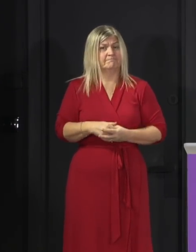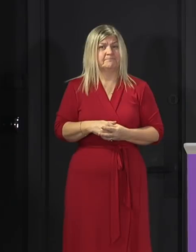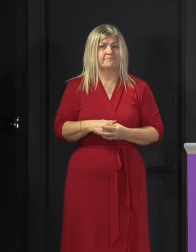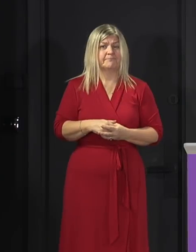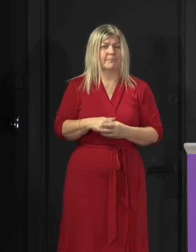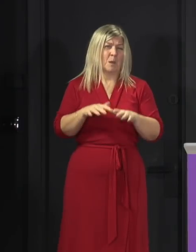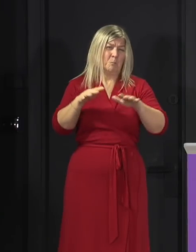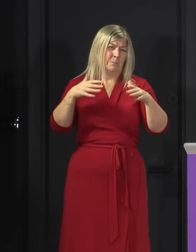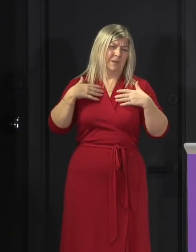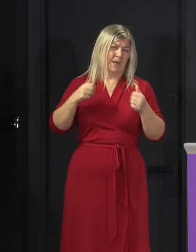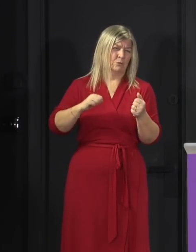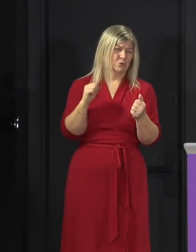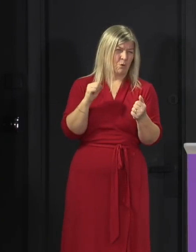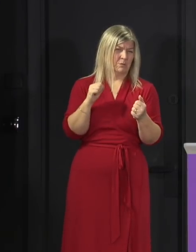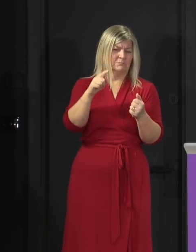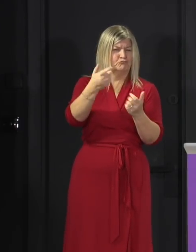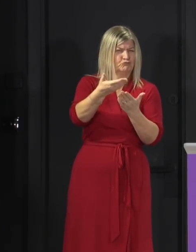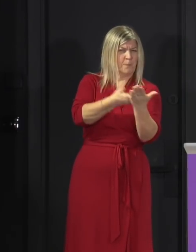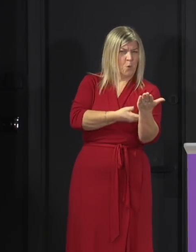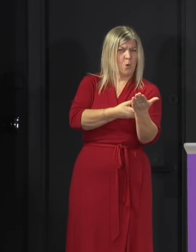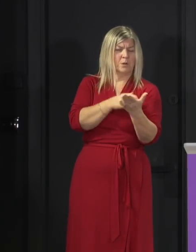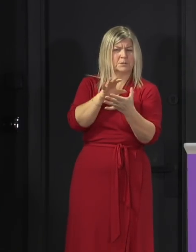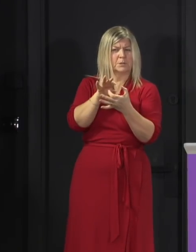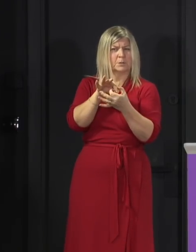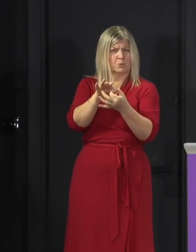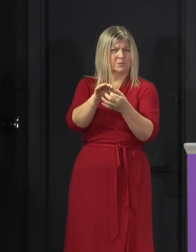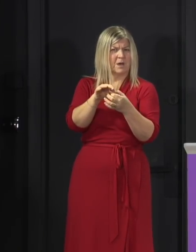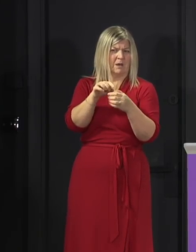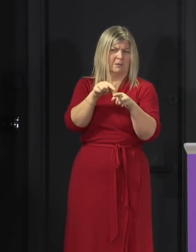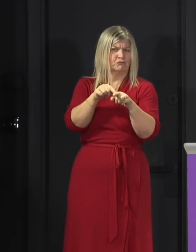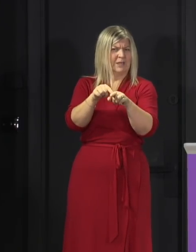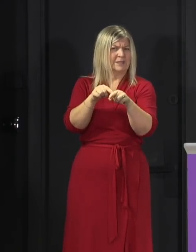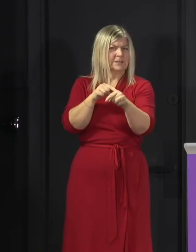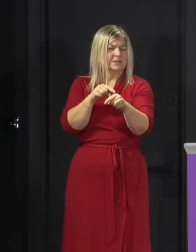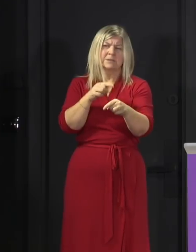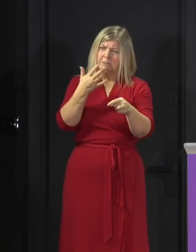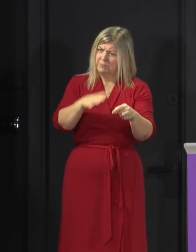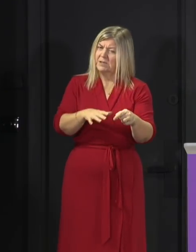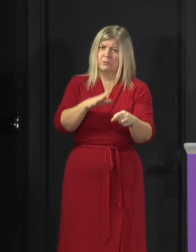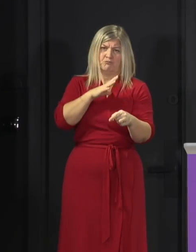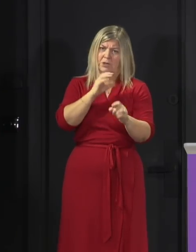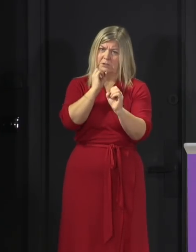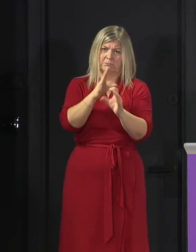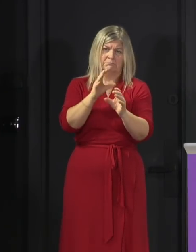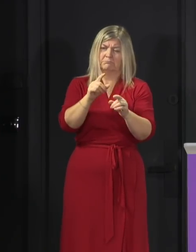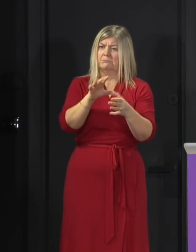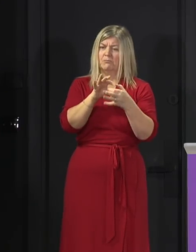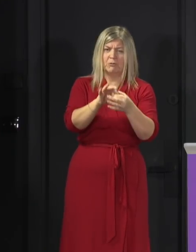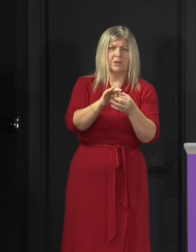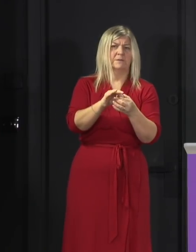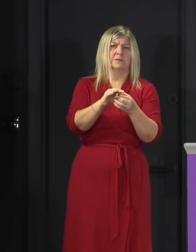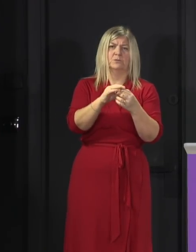Health Scotland report on contact tracing, and again I've made this point previously around hospitality and retail,